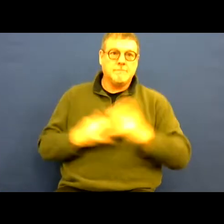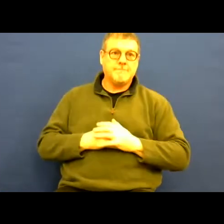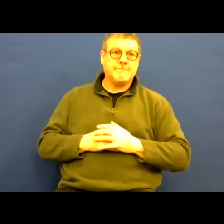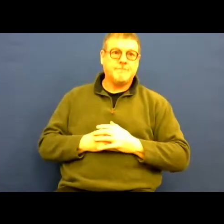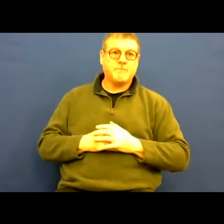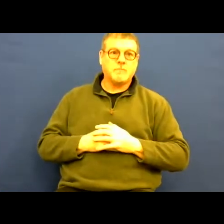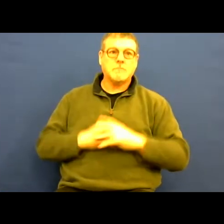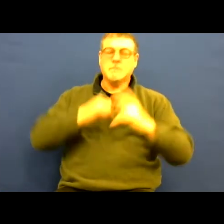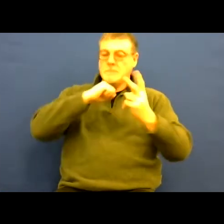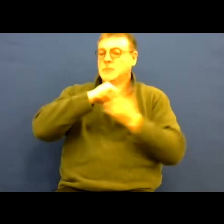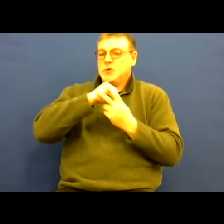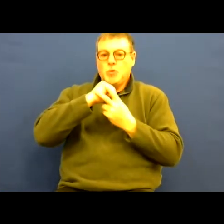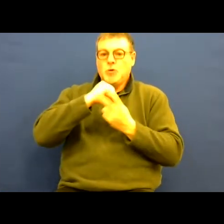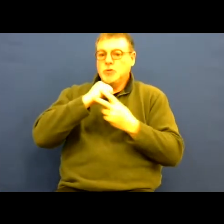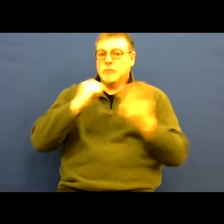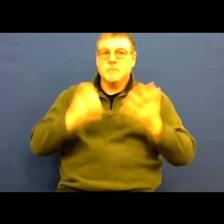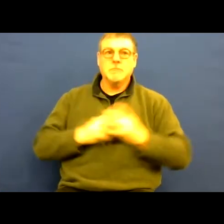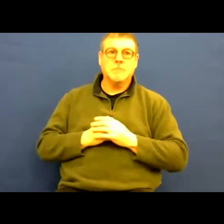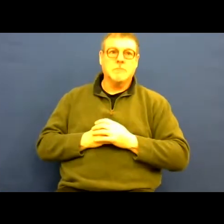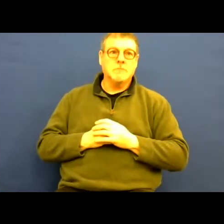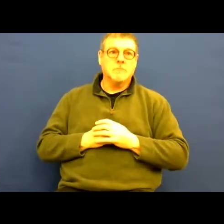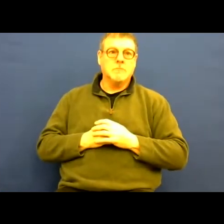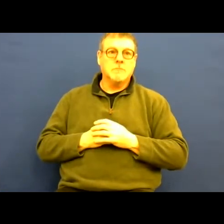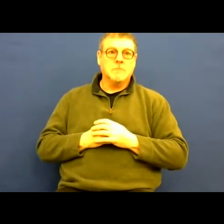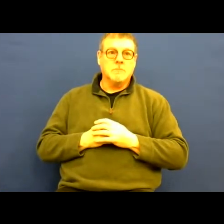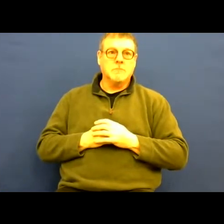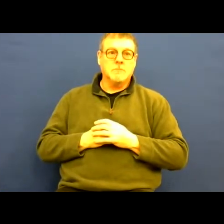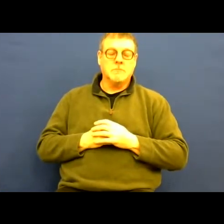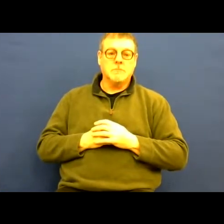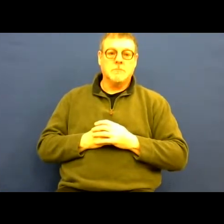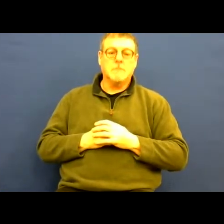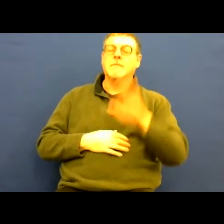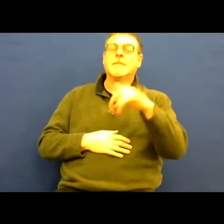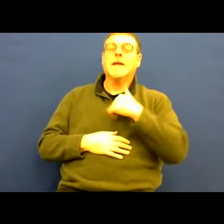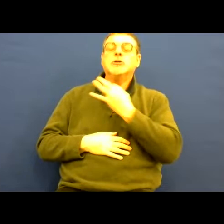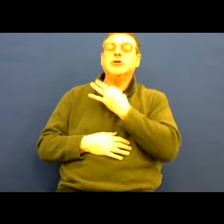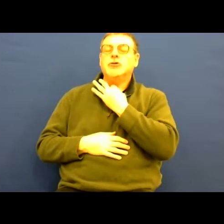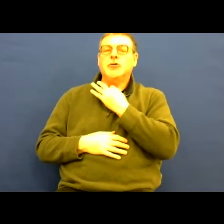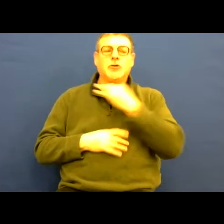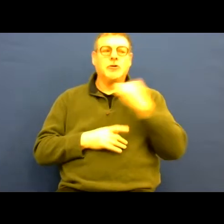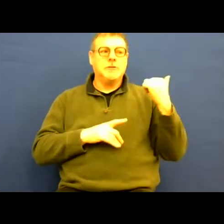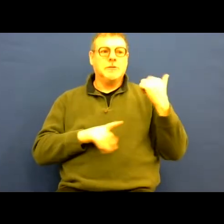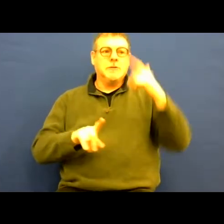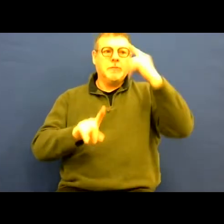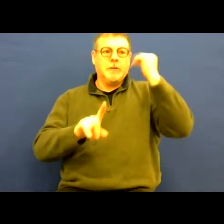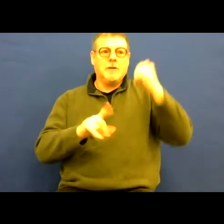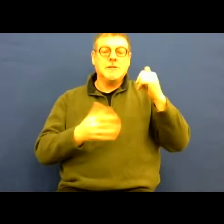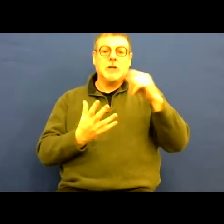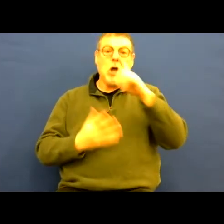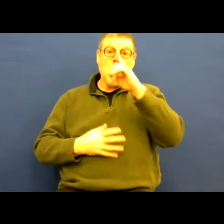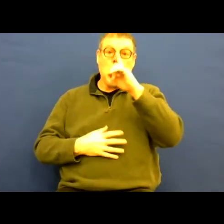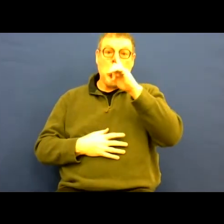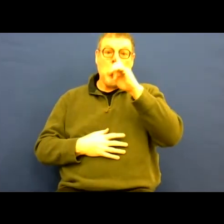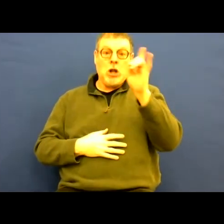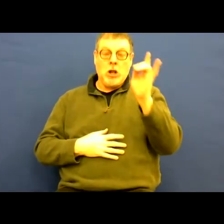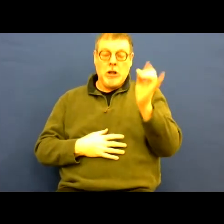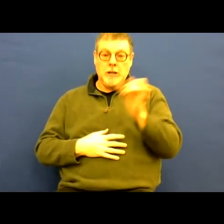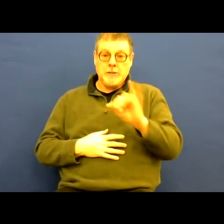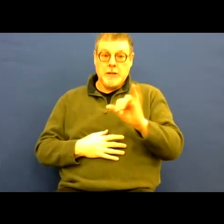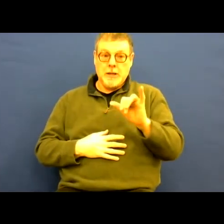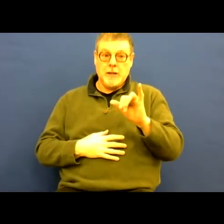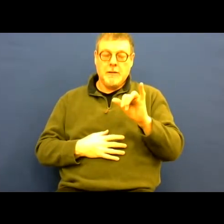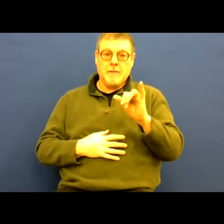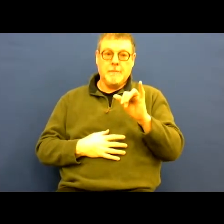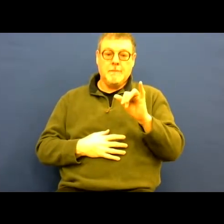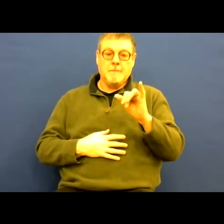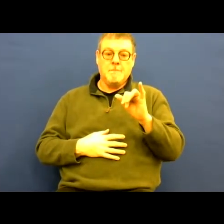which storage. Right. Yeah. Yeah, I was just curious because it looks like it's like